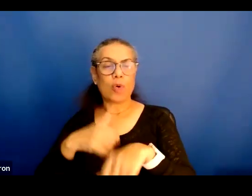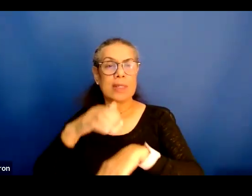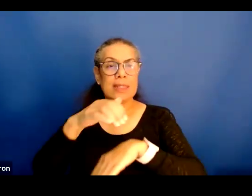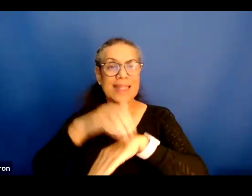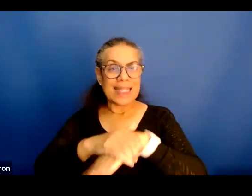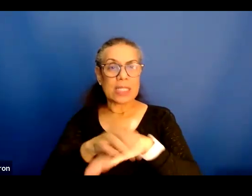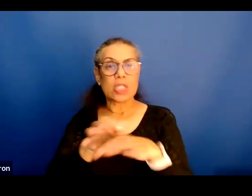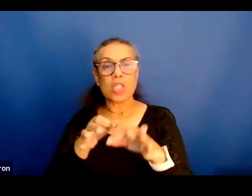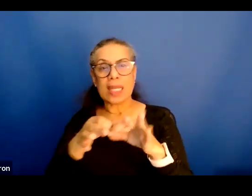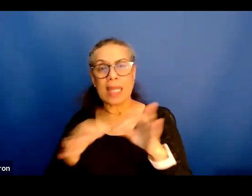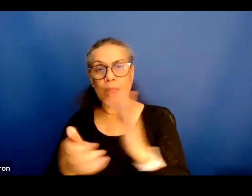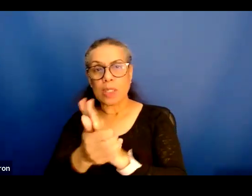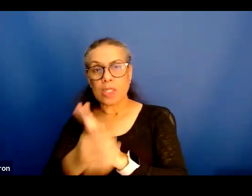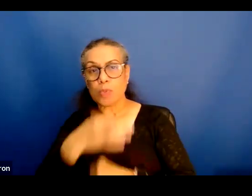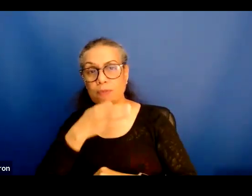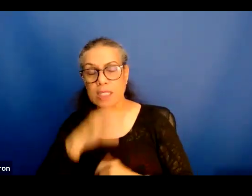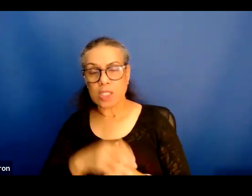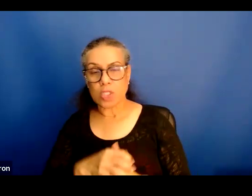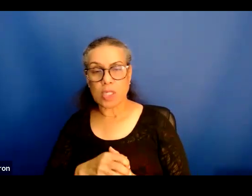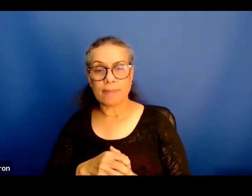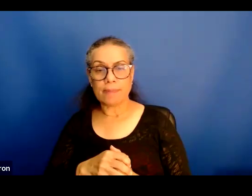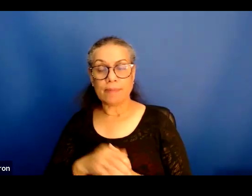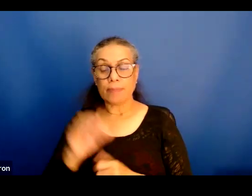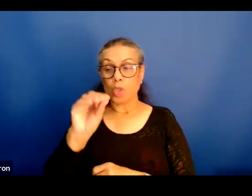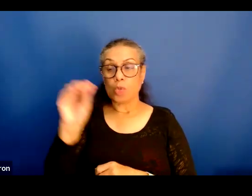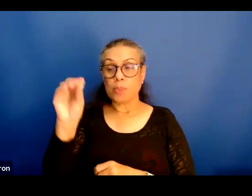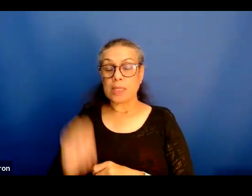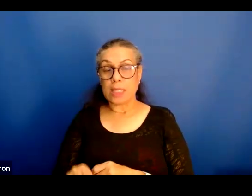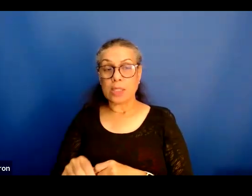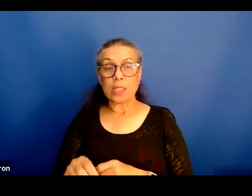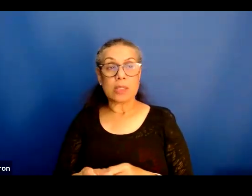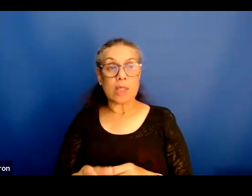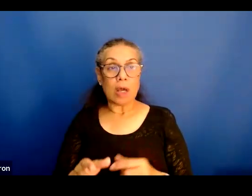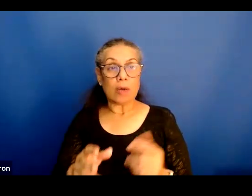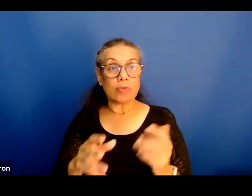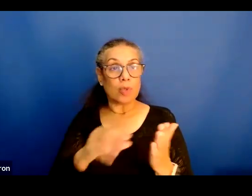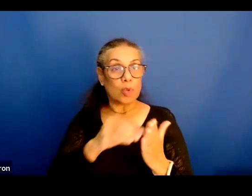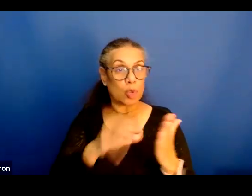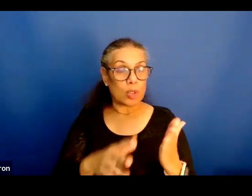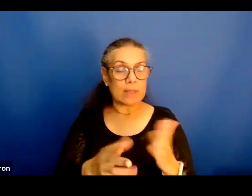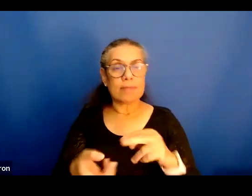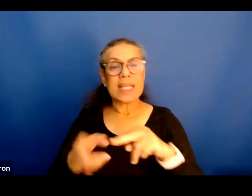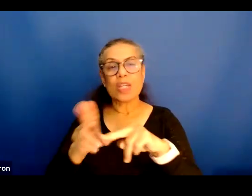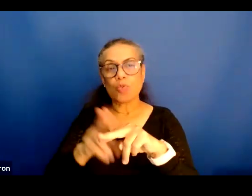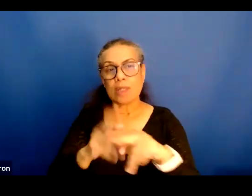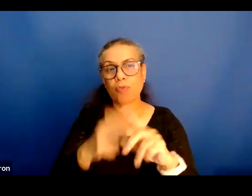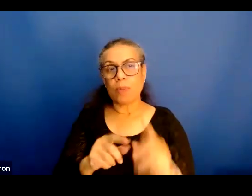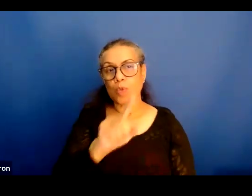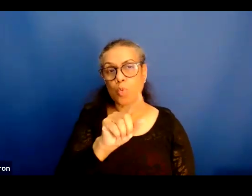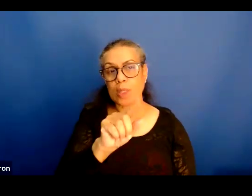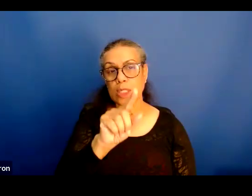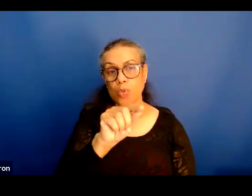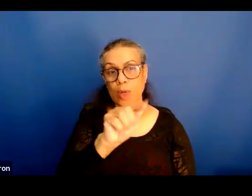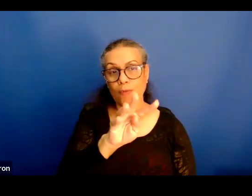language proficiency. The percentage of multilingual learners making progress on Access increased notably from